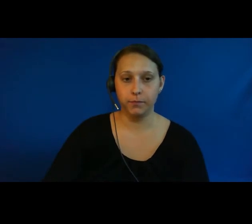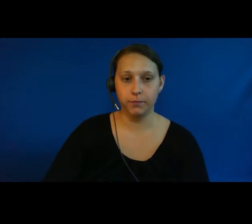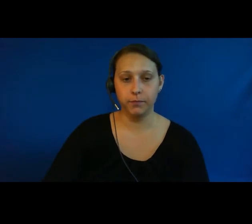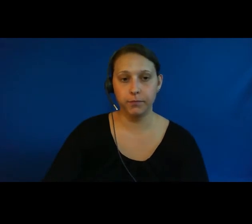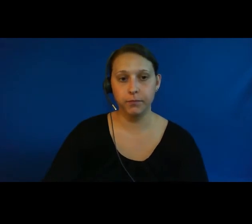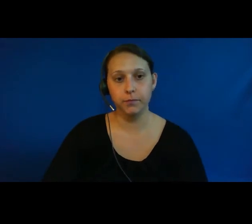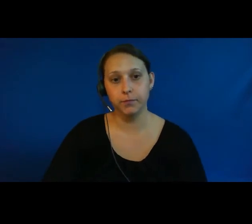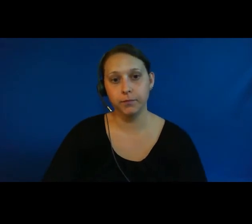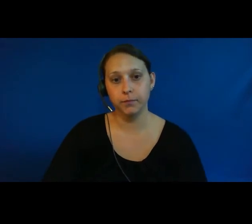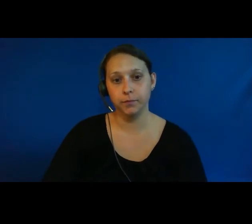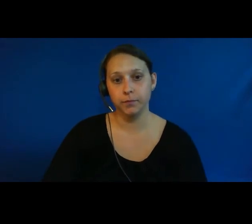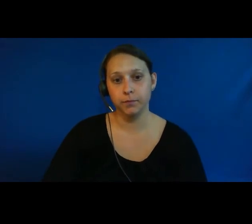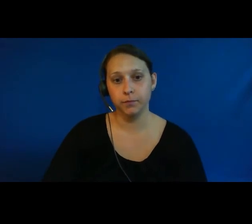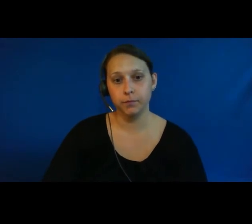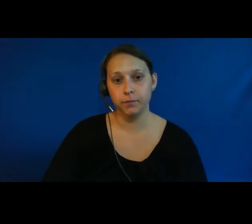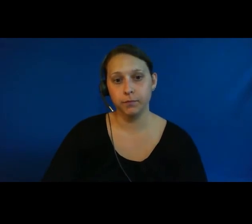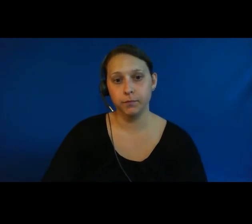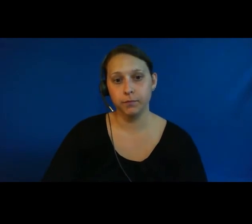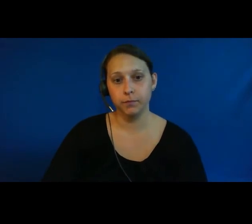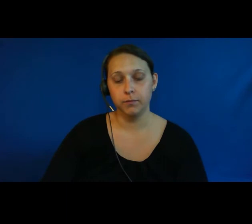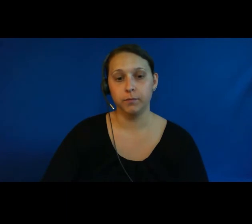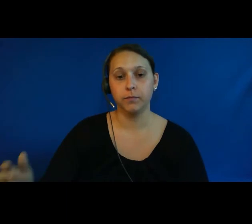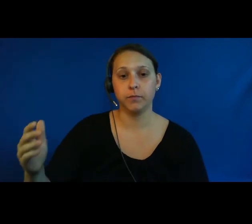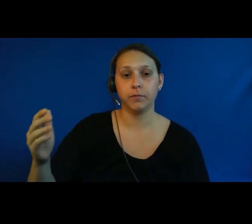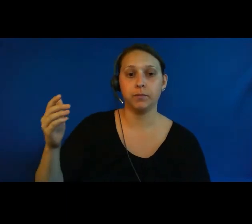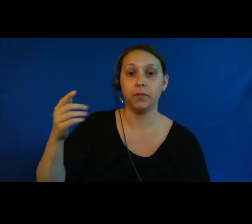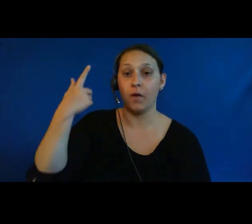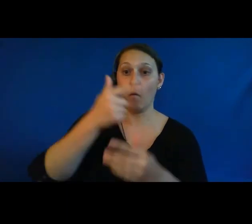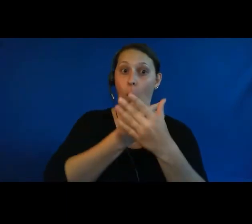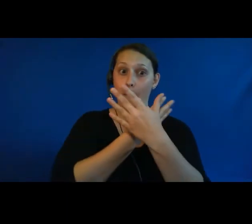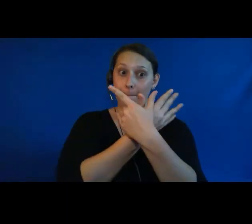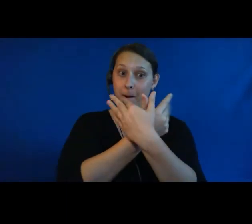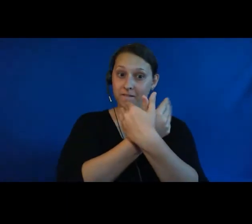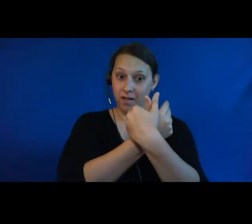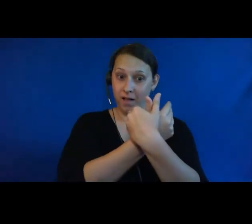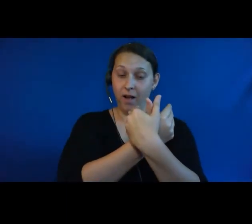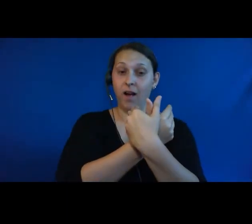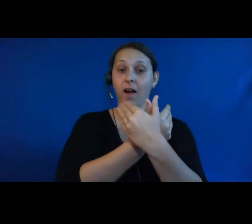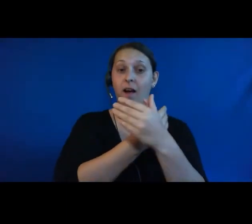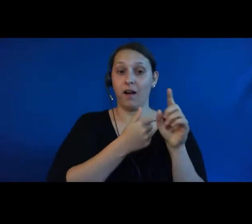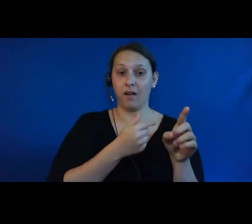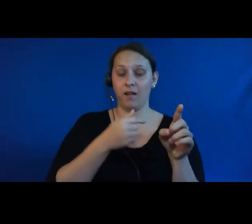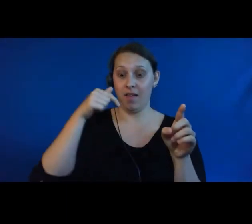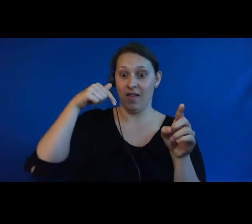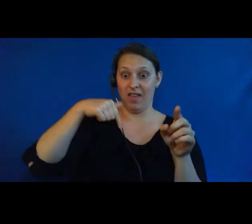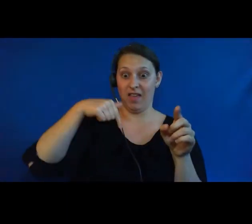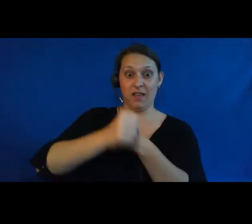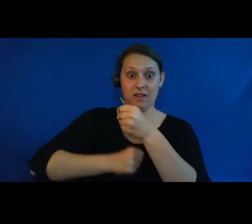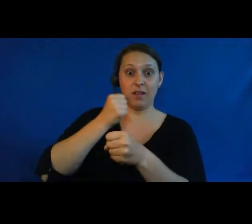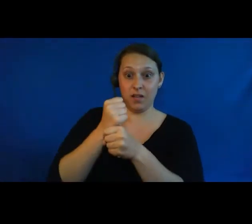we noticed very high numbers of butterflies generally This year was part